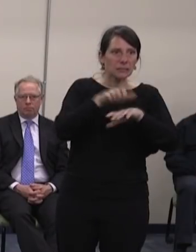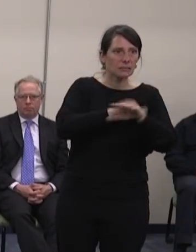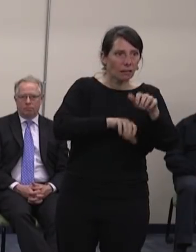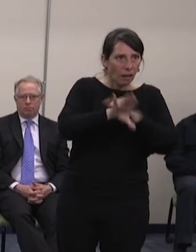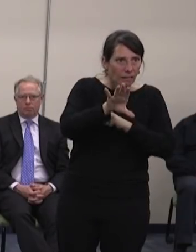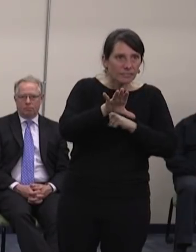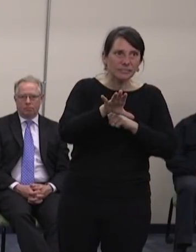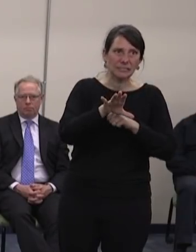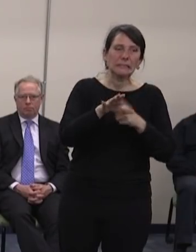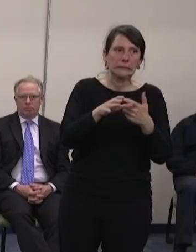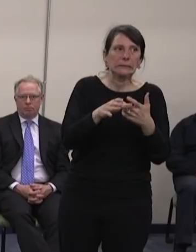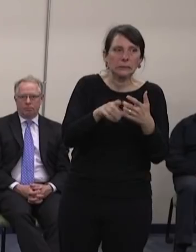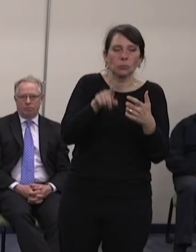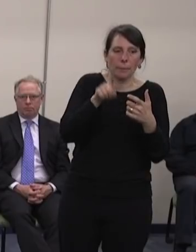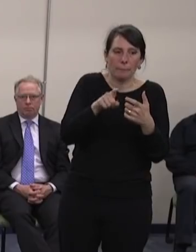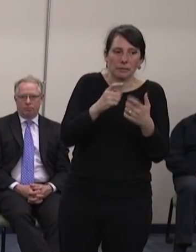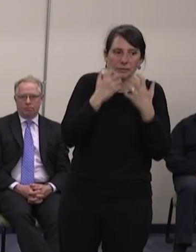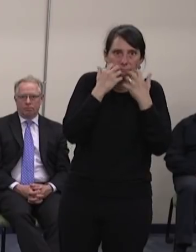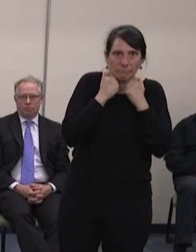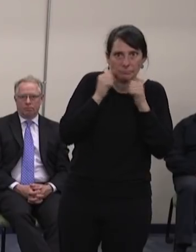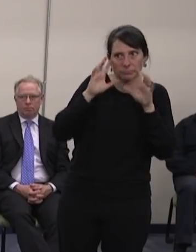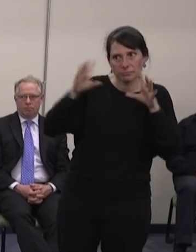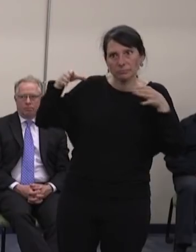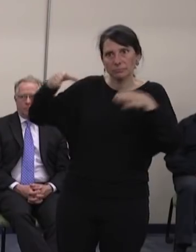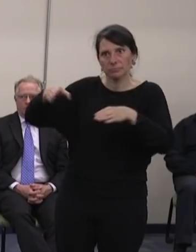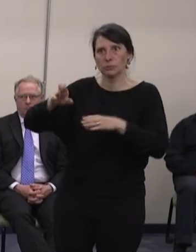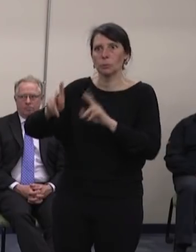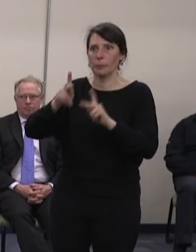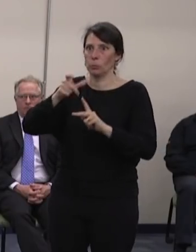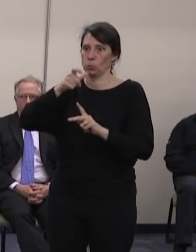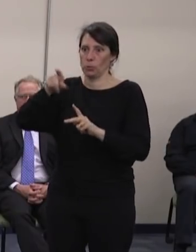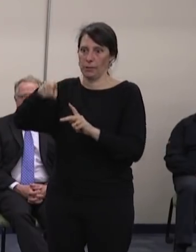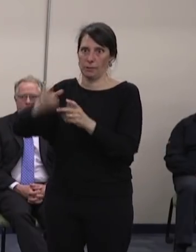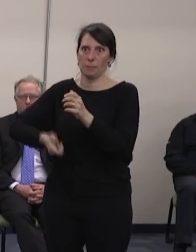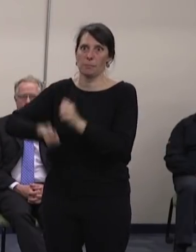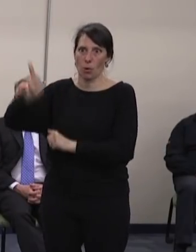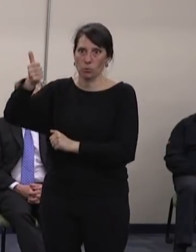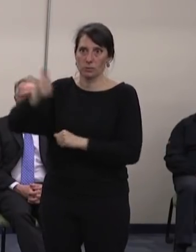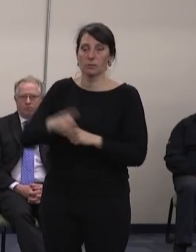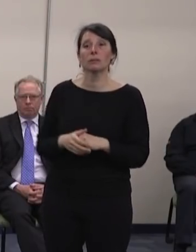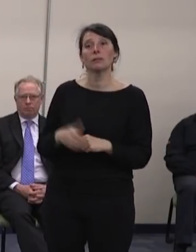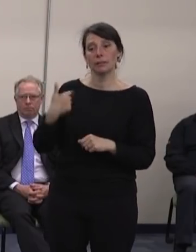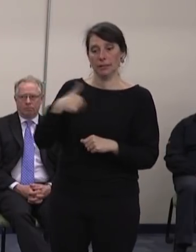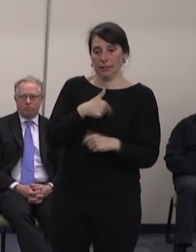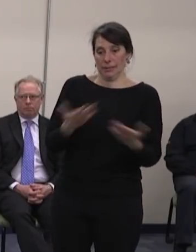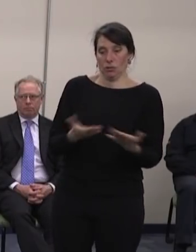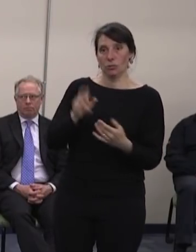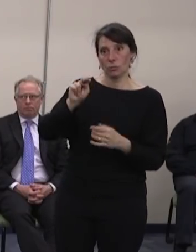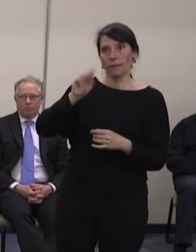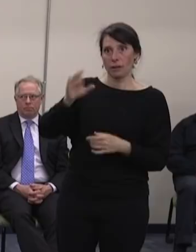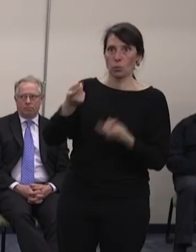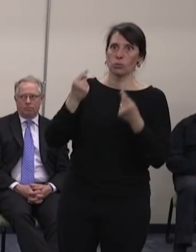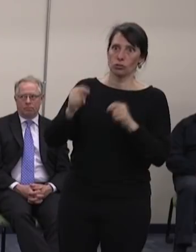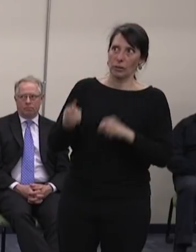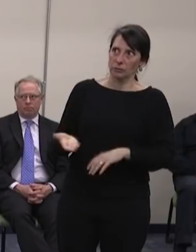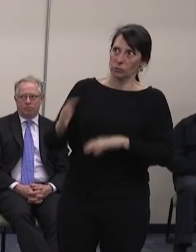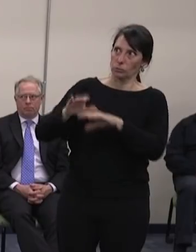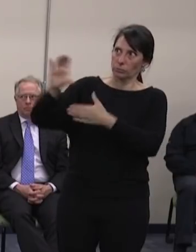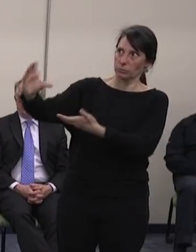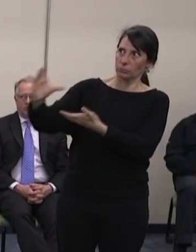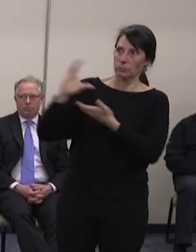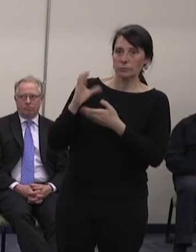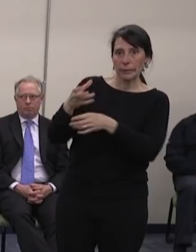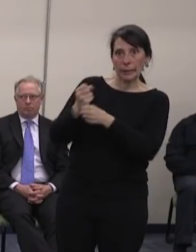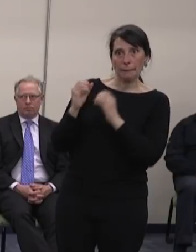Efforts are underway to increase the supply in North Carolina and locally, but we need to not waste what we currently have